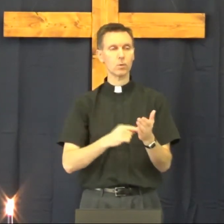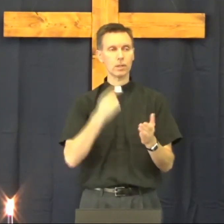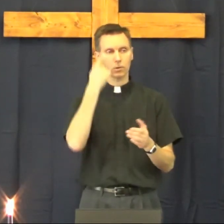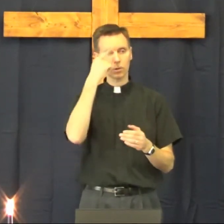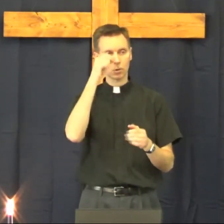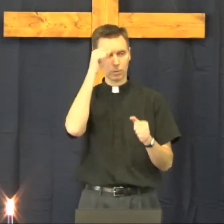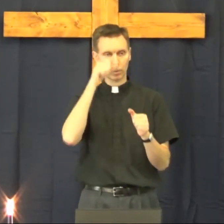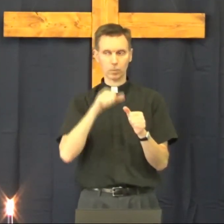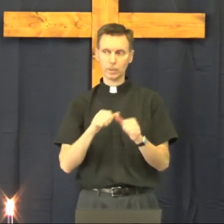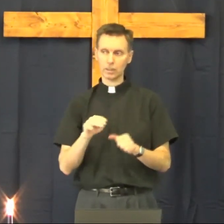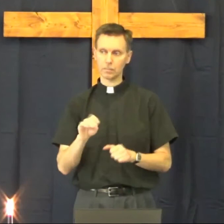this to remember me.